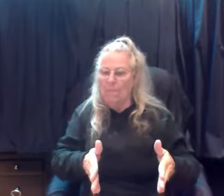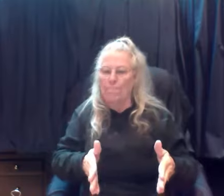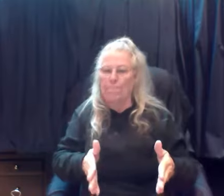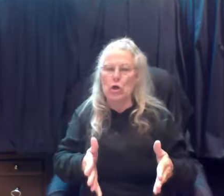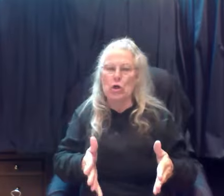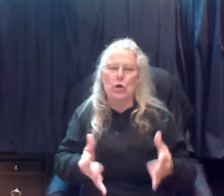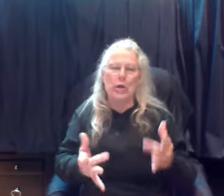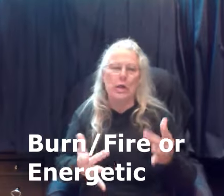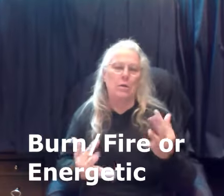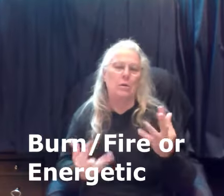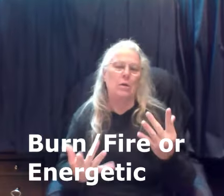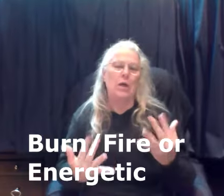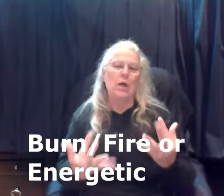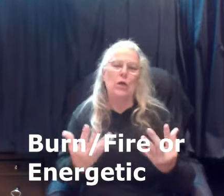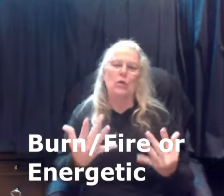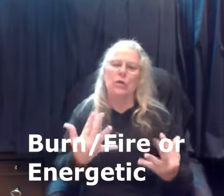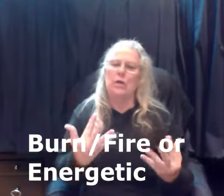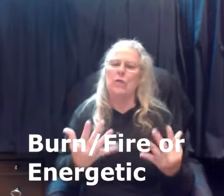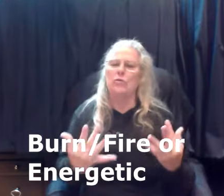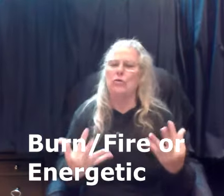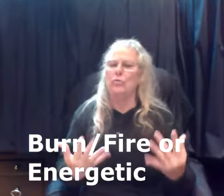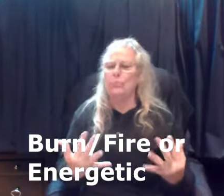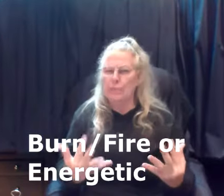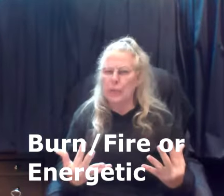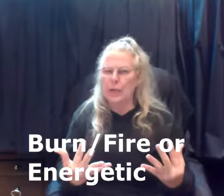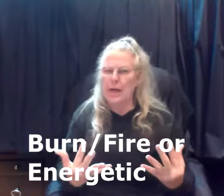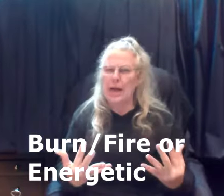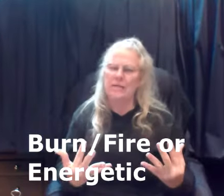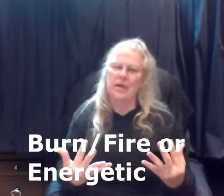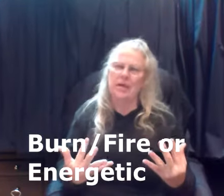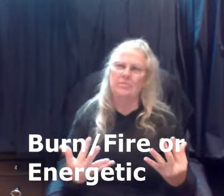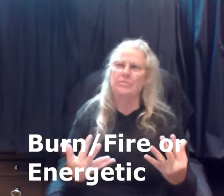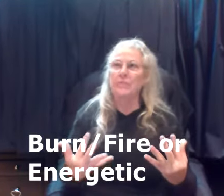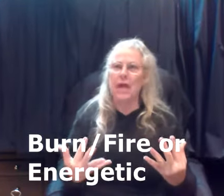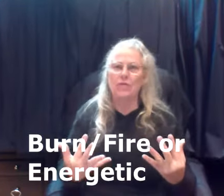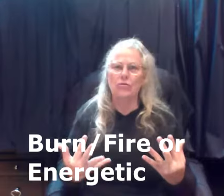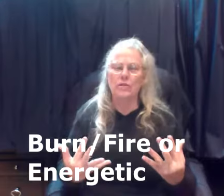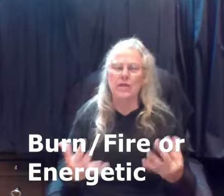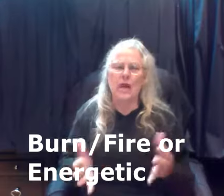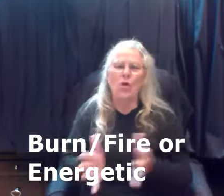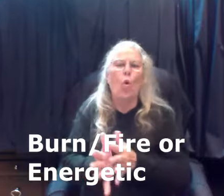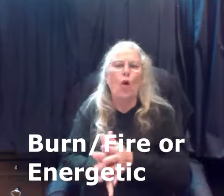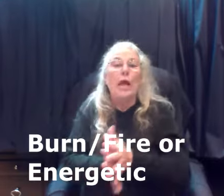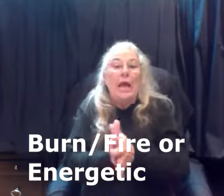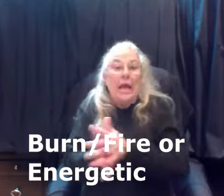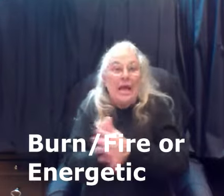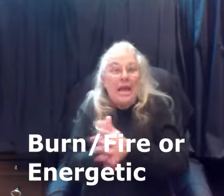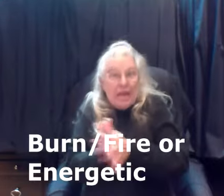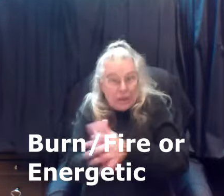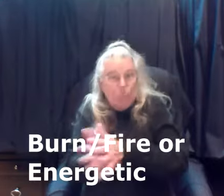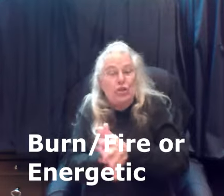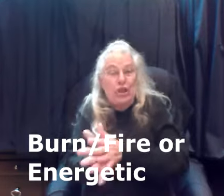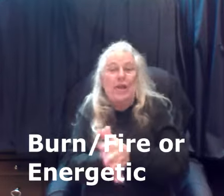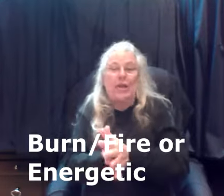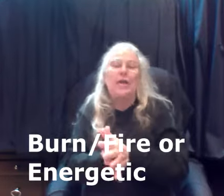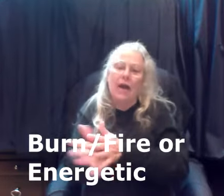Burning. Oh. You can either do burning as a natural sign. Or energetic. And I